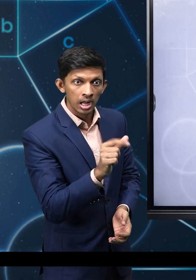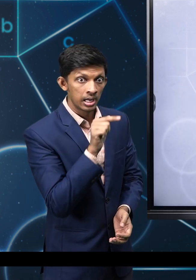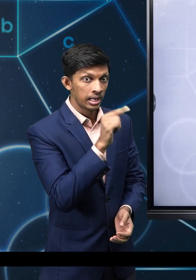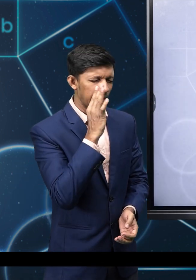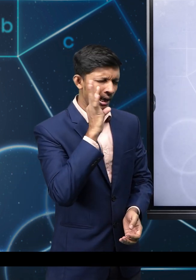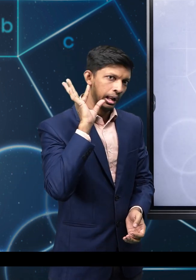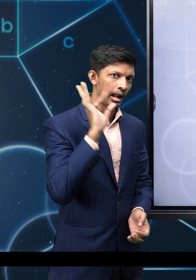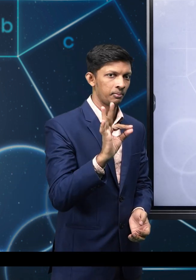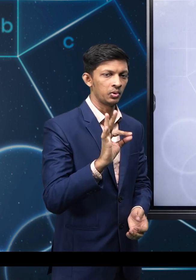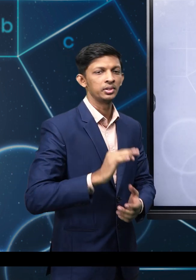Keywords from this lesson: